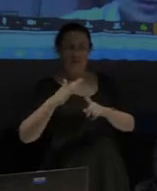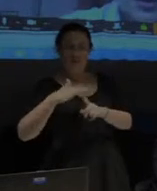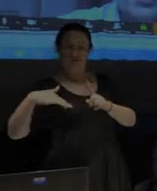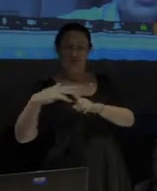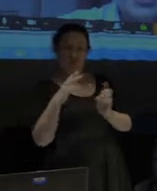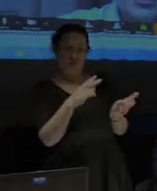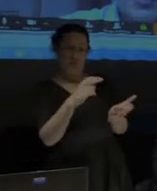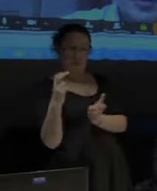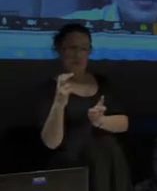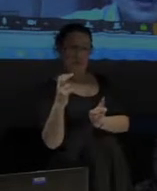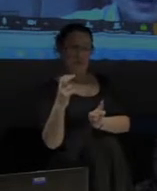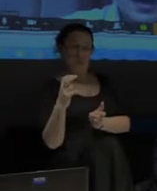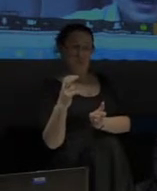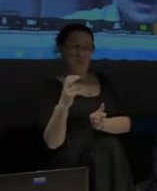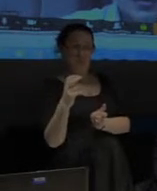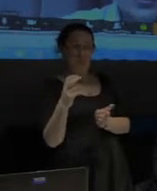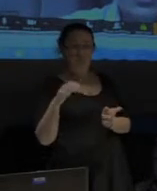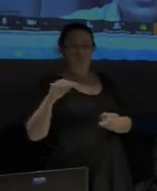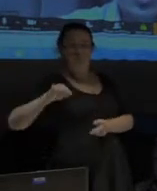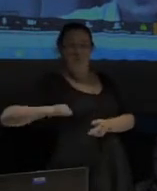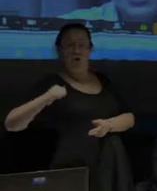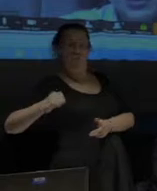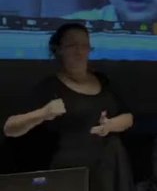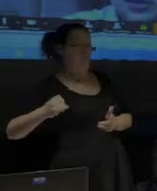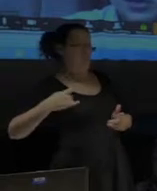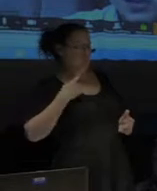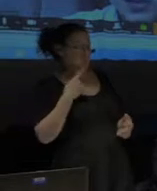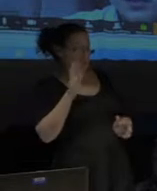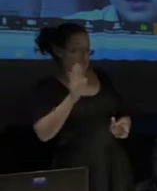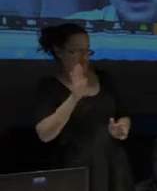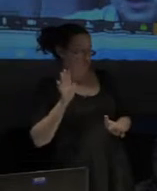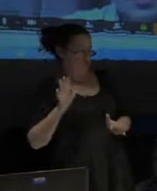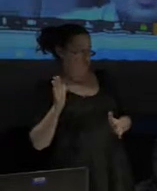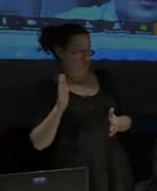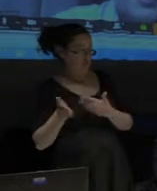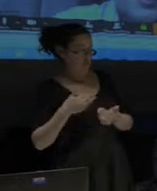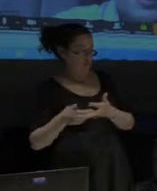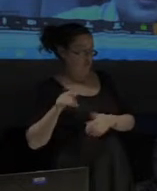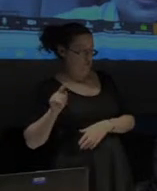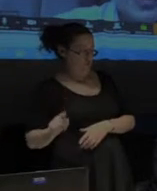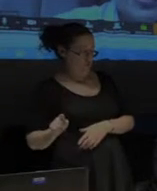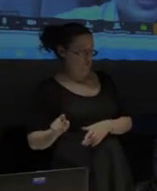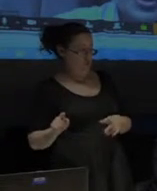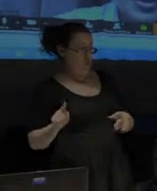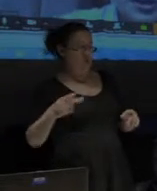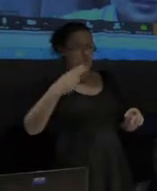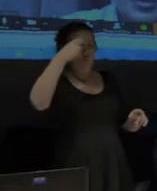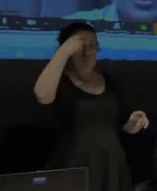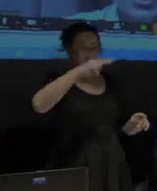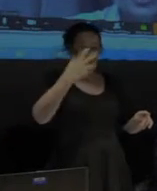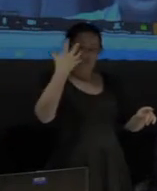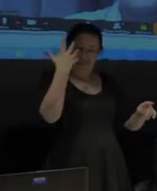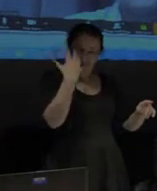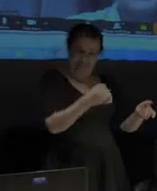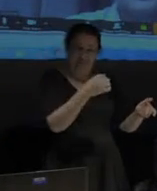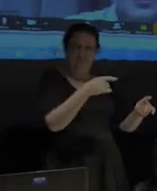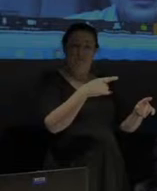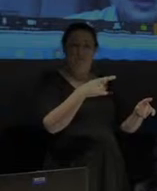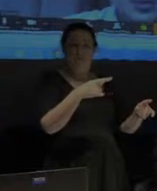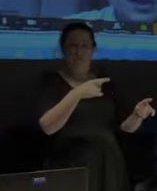wrong. I'm not here to comment on that, it's irrelevant, but the reputation and pitch that was